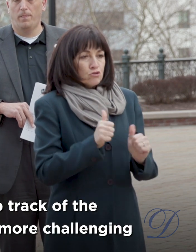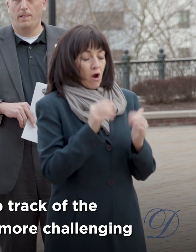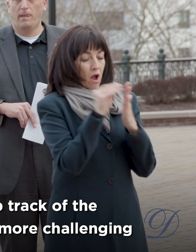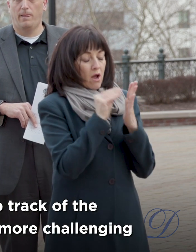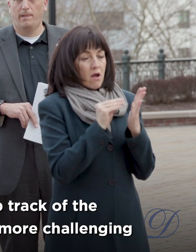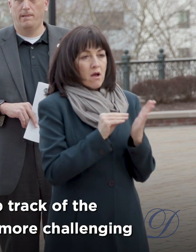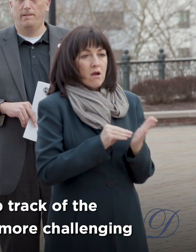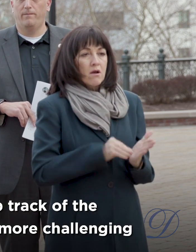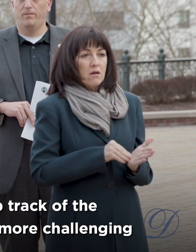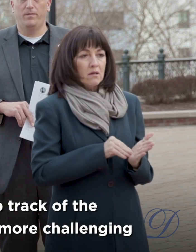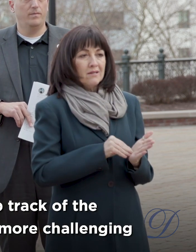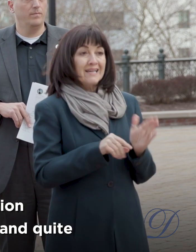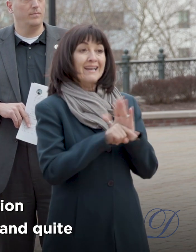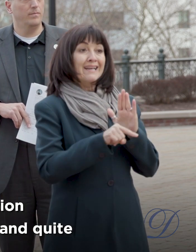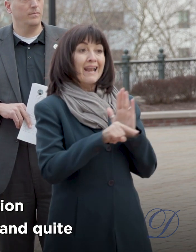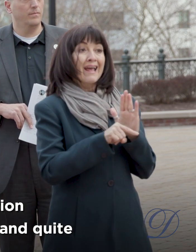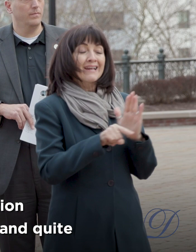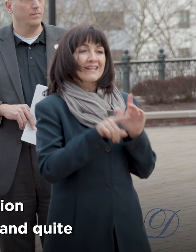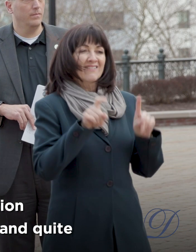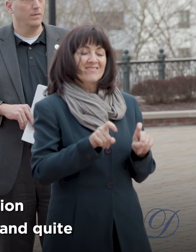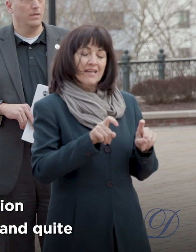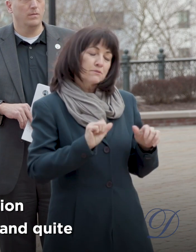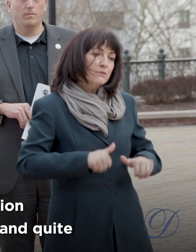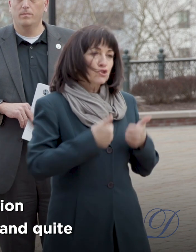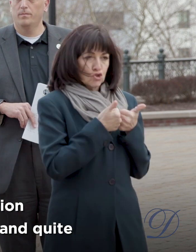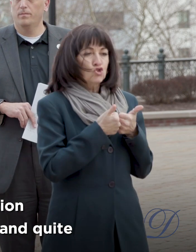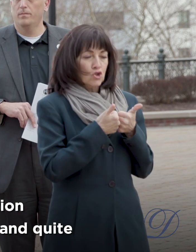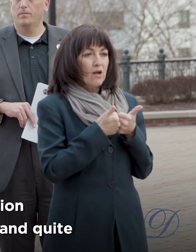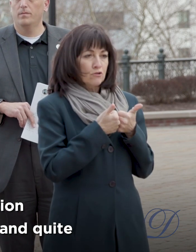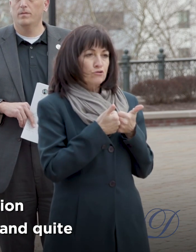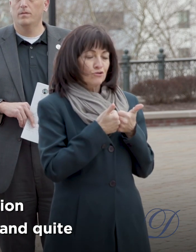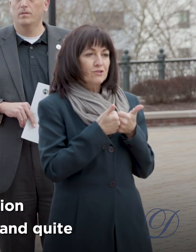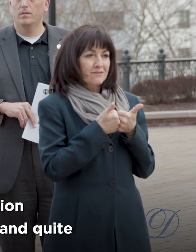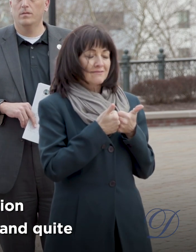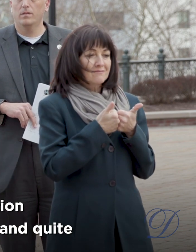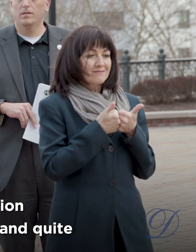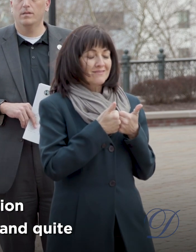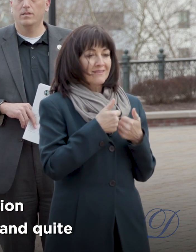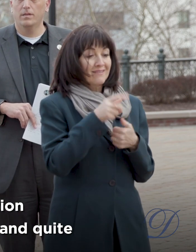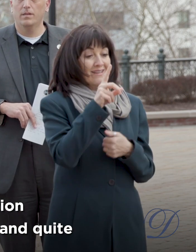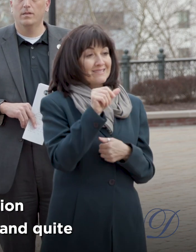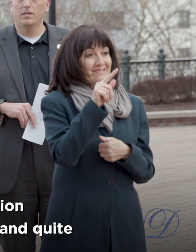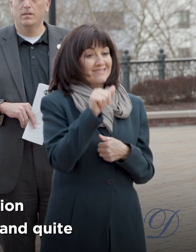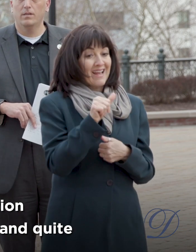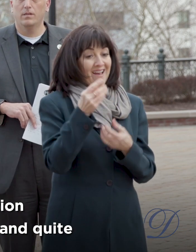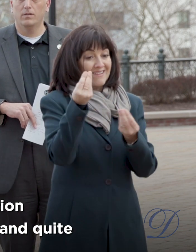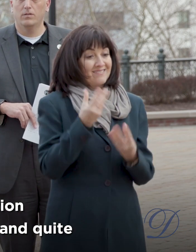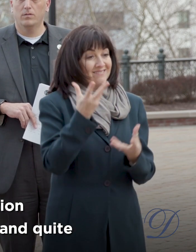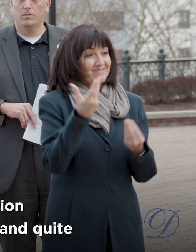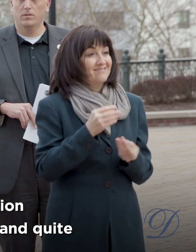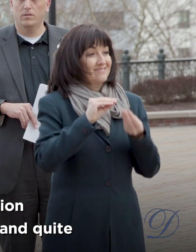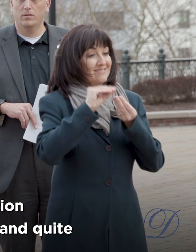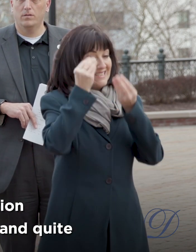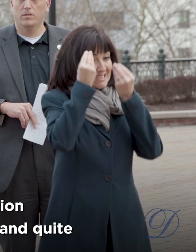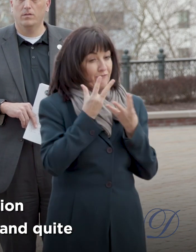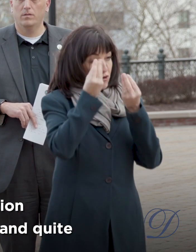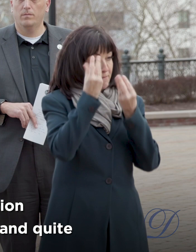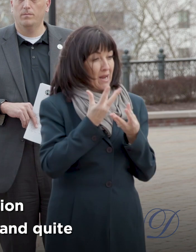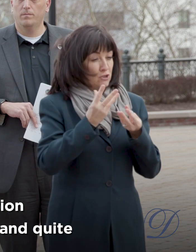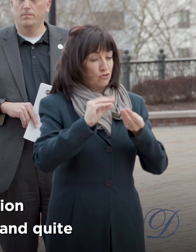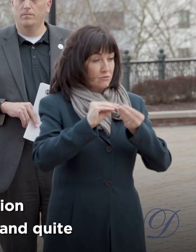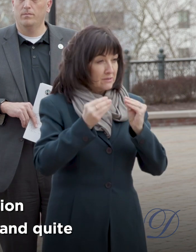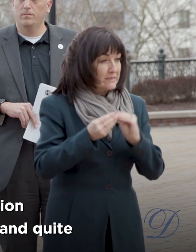tests, but that has become more challenging as the data the data collection system is